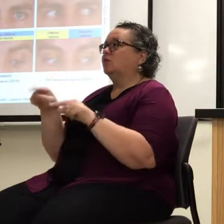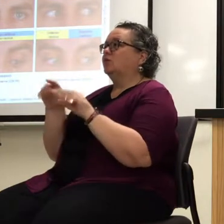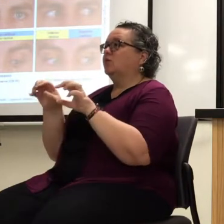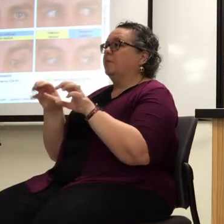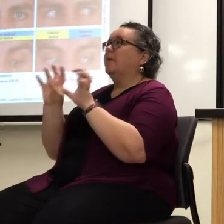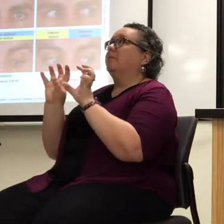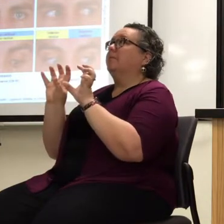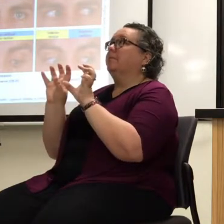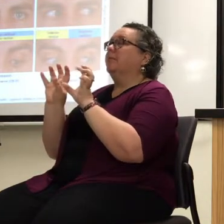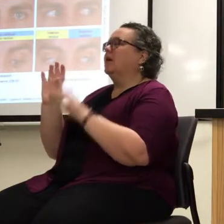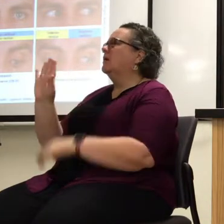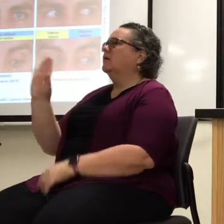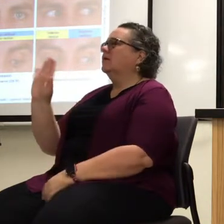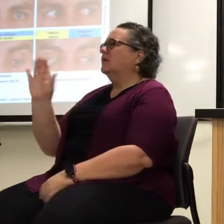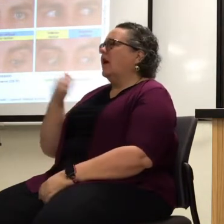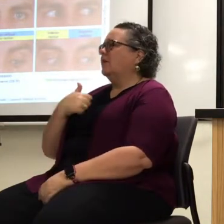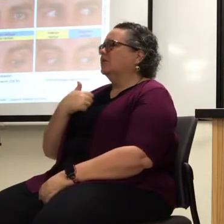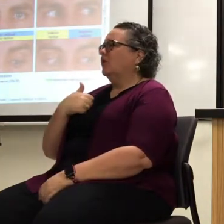Oh, I'm sorry.